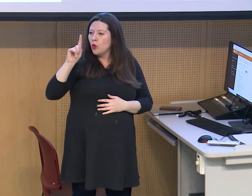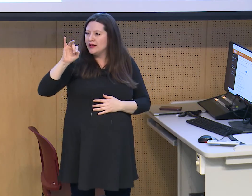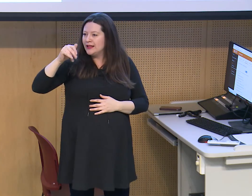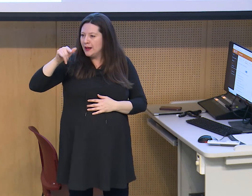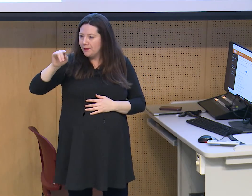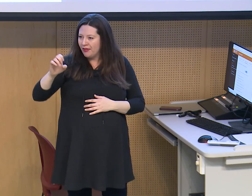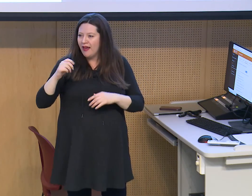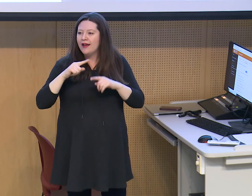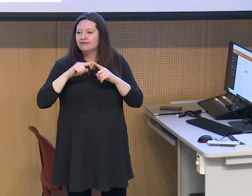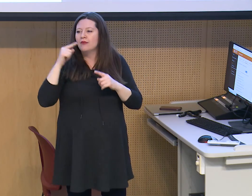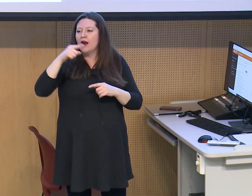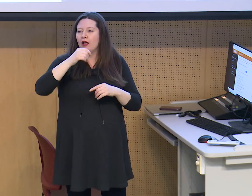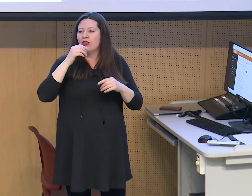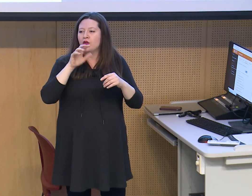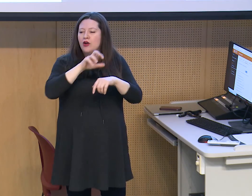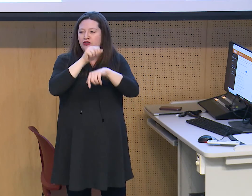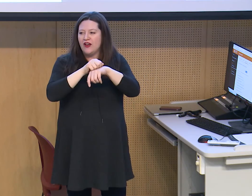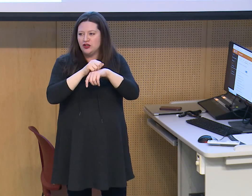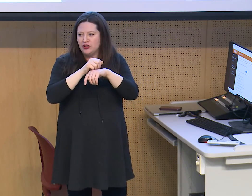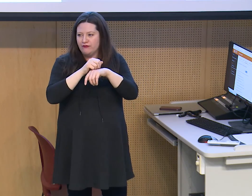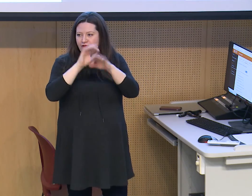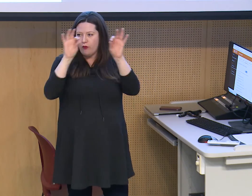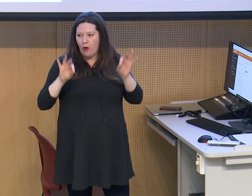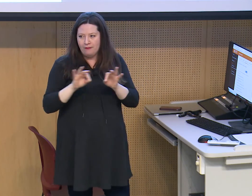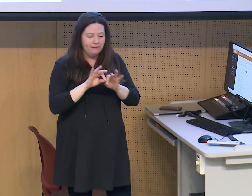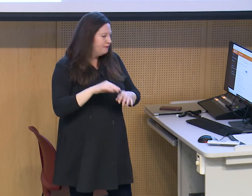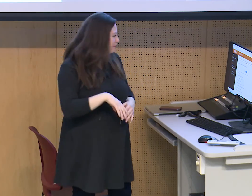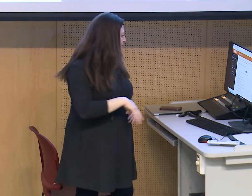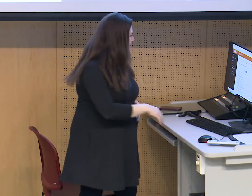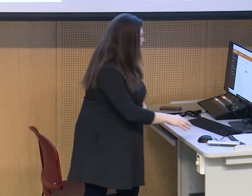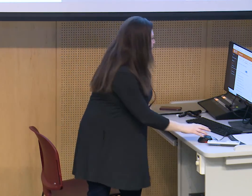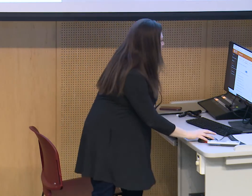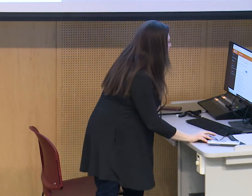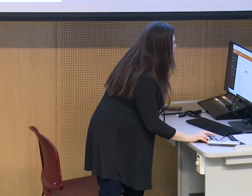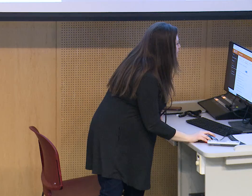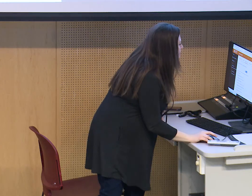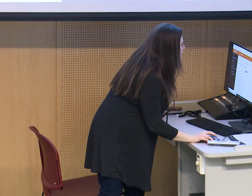so that's reserved as a template. You can find your template in the reservation form.